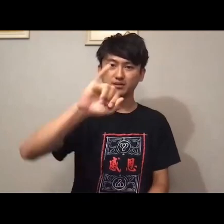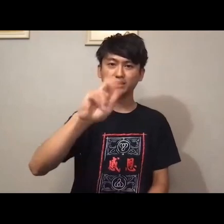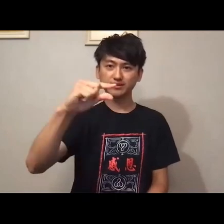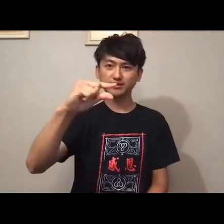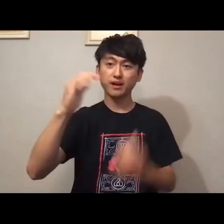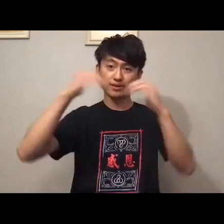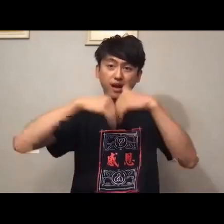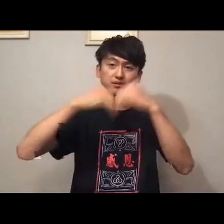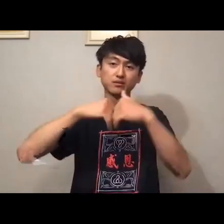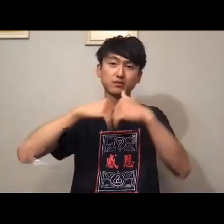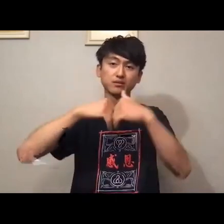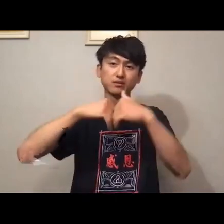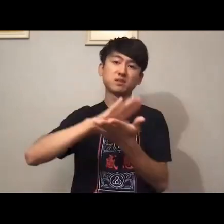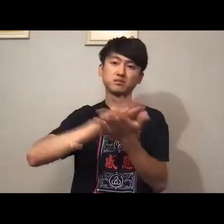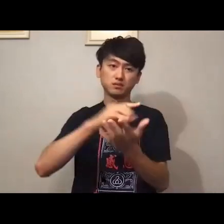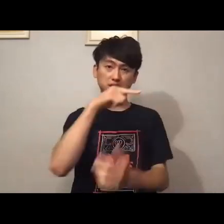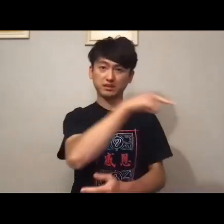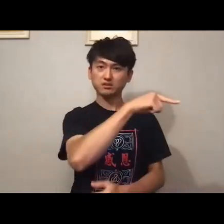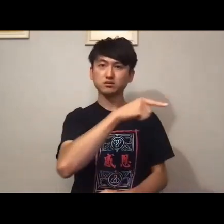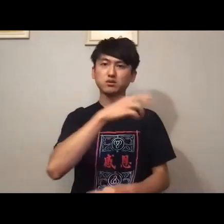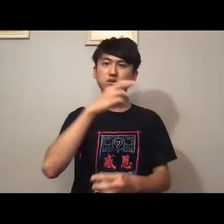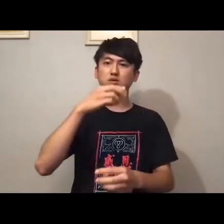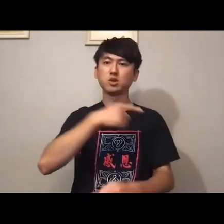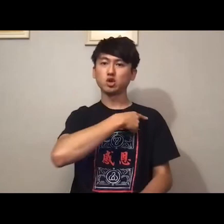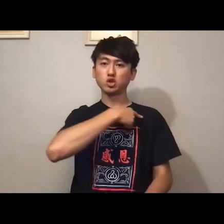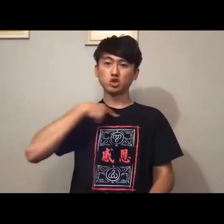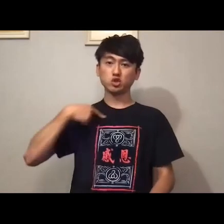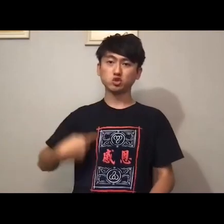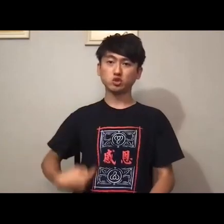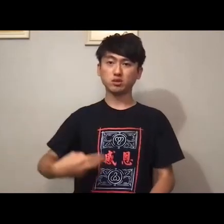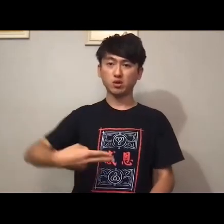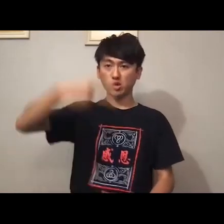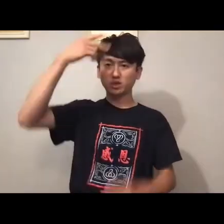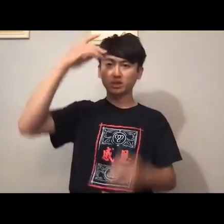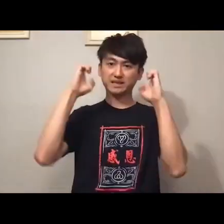And then I went to Nanjing